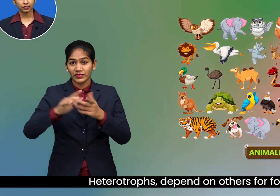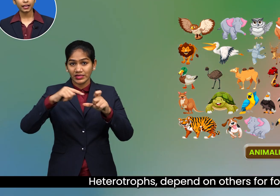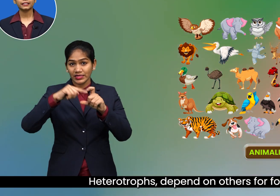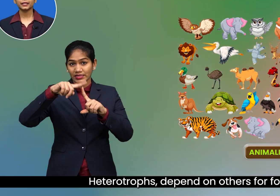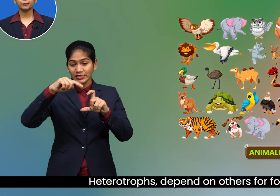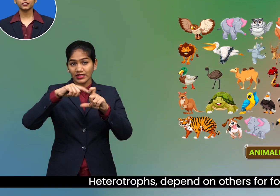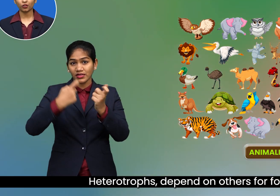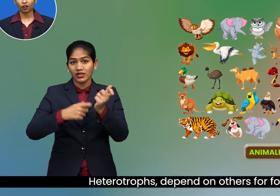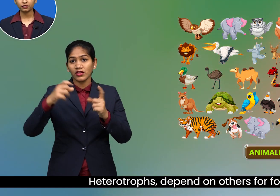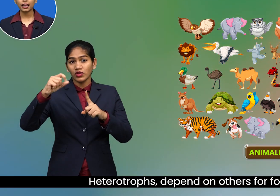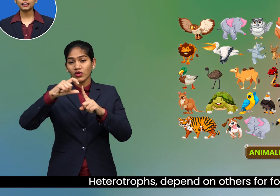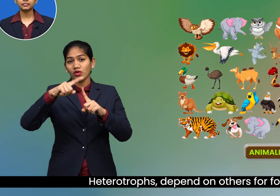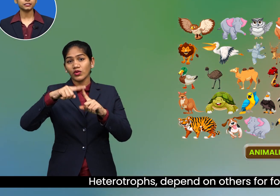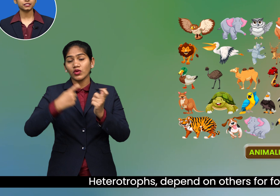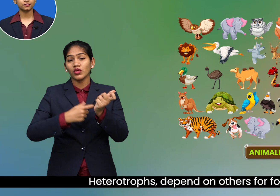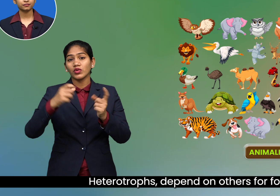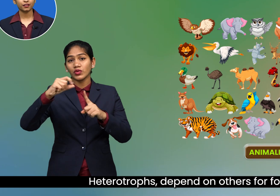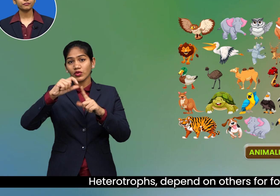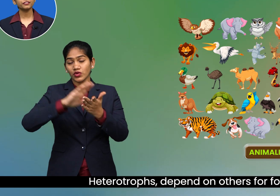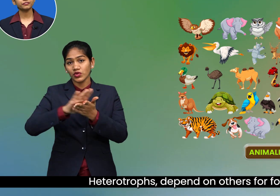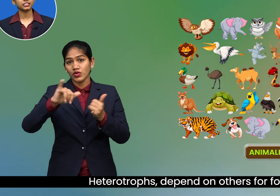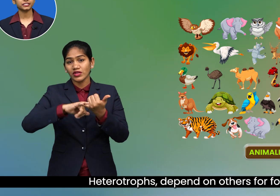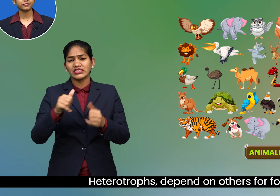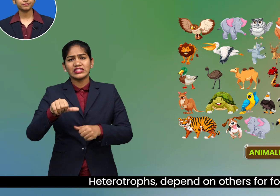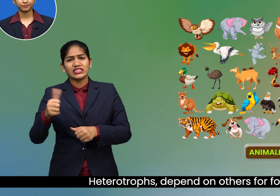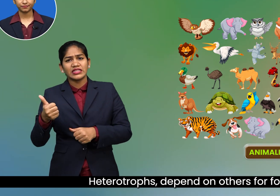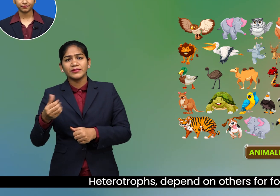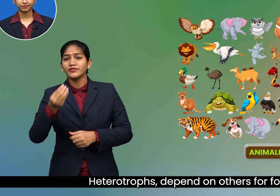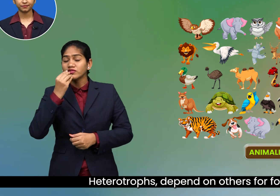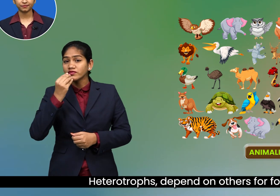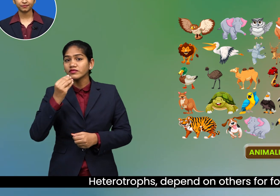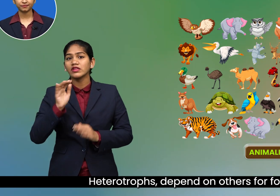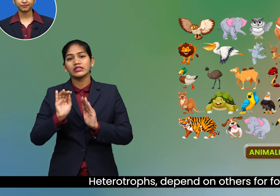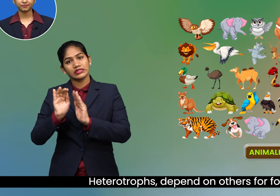heterotrophs, depend on others for food.